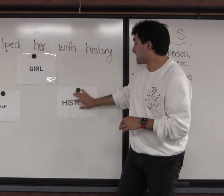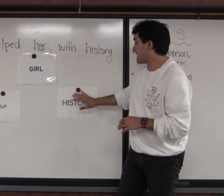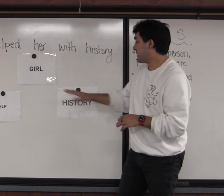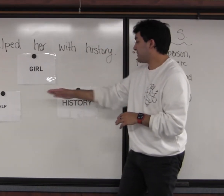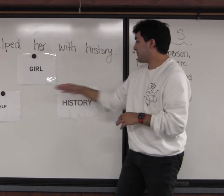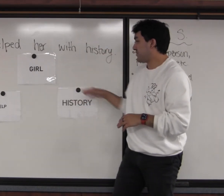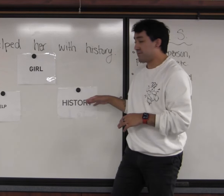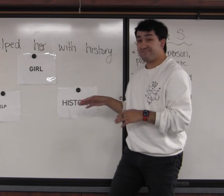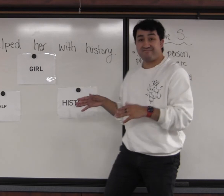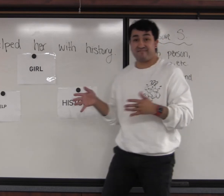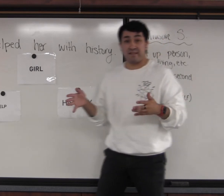History. Okay.